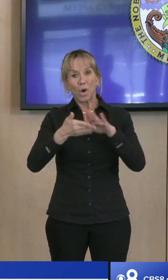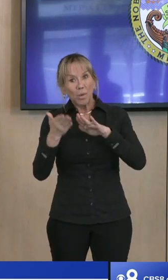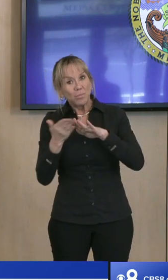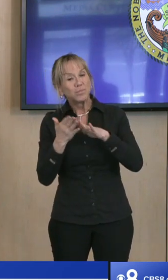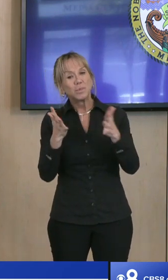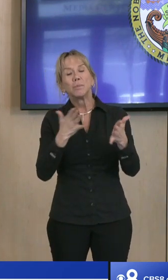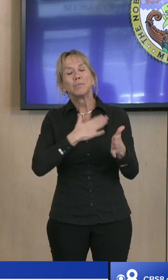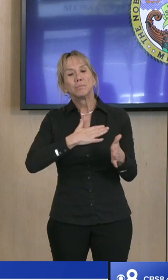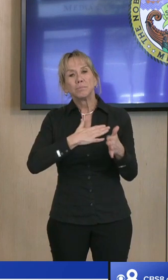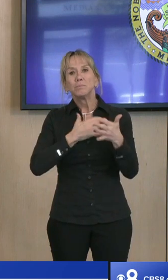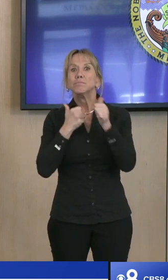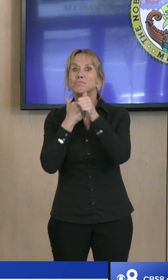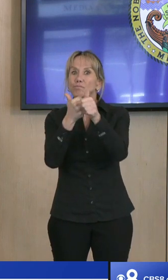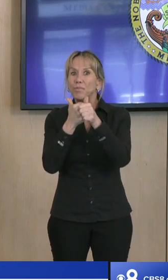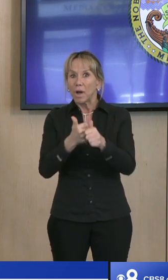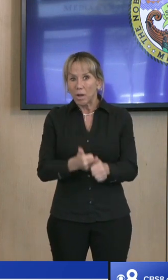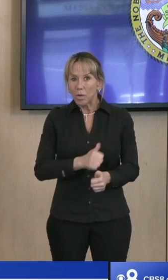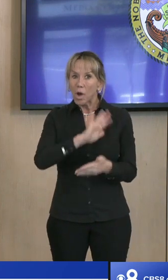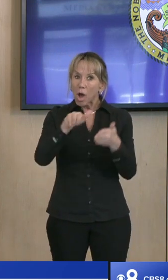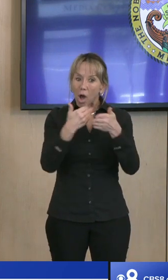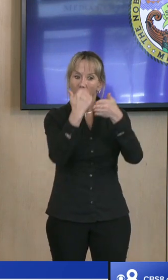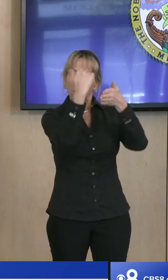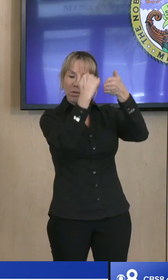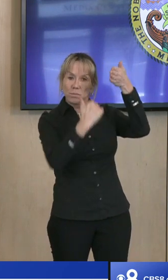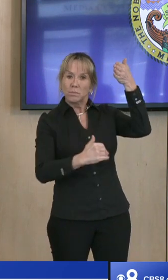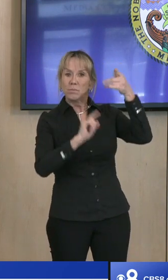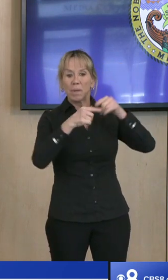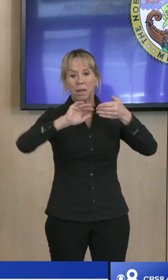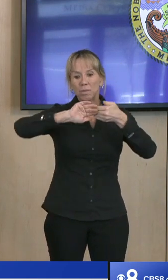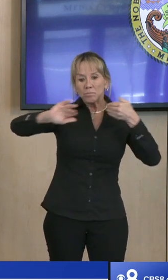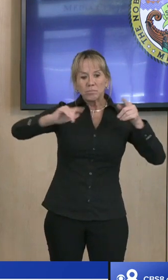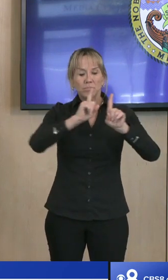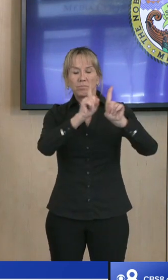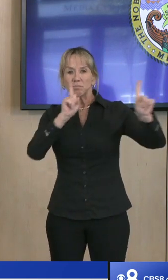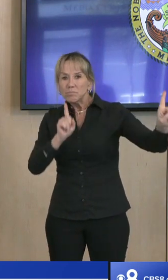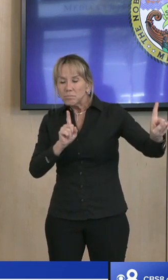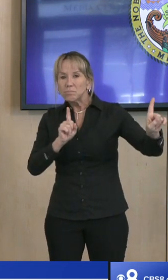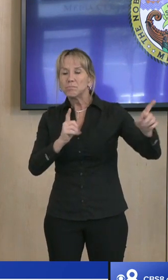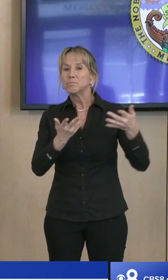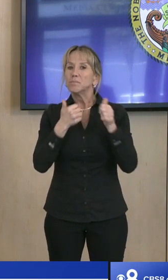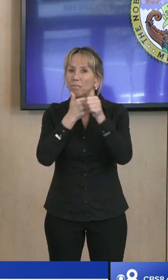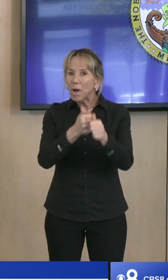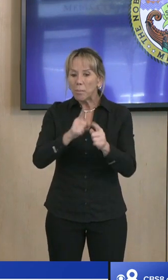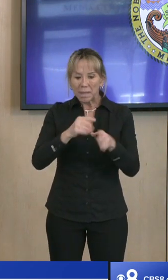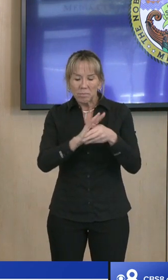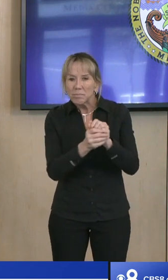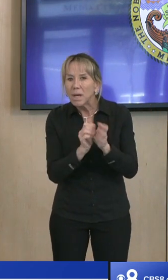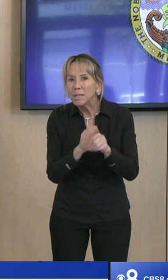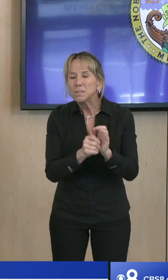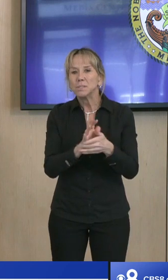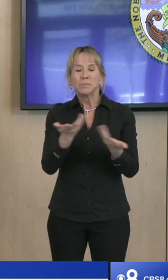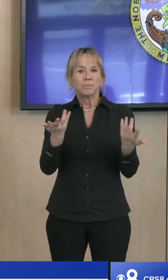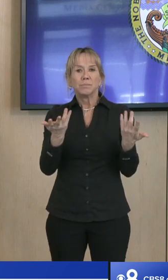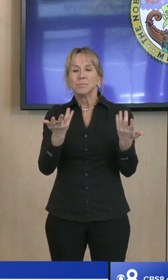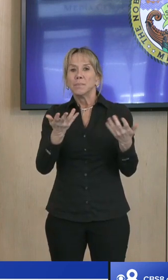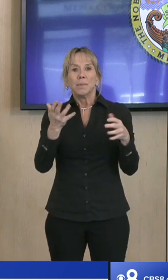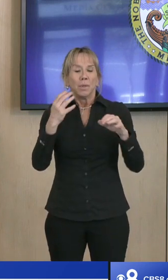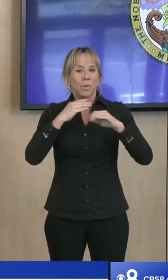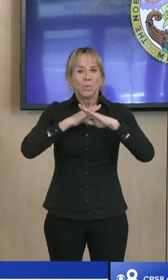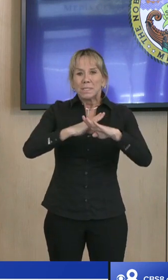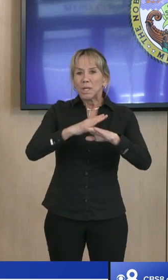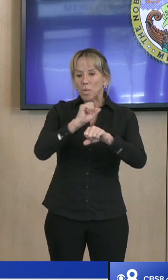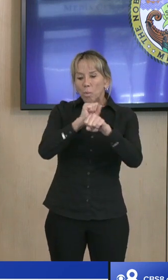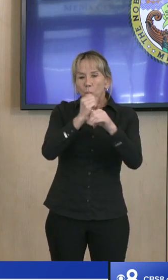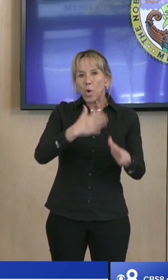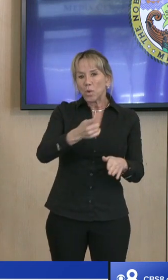of the guidance that have been given around physical distancing when possible, around hygiene efforts, around efforts to protect their